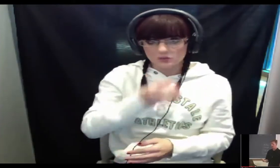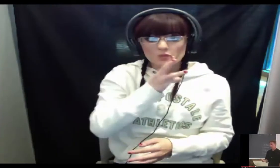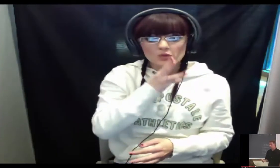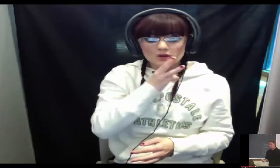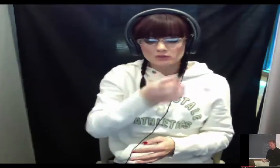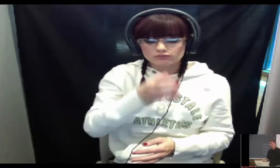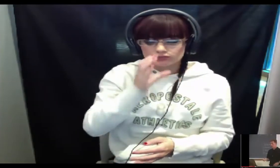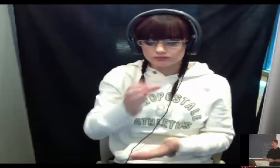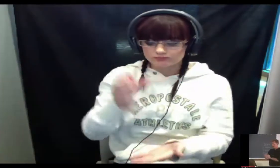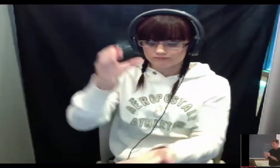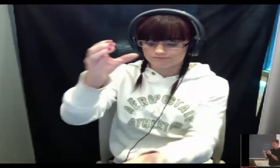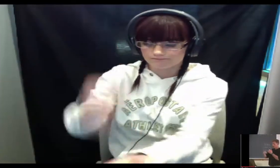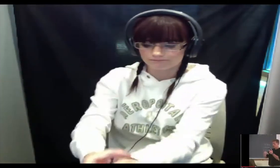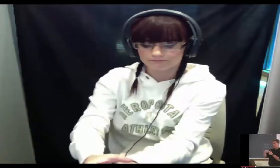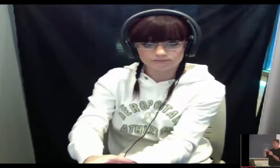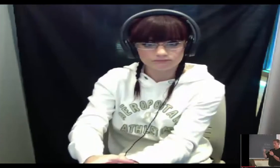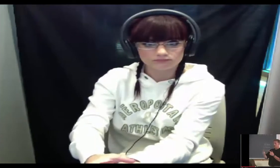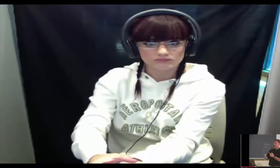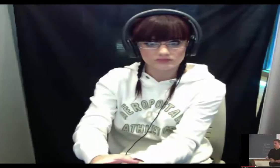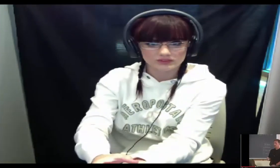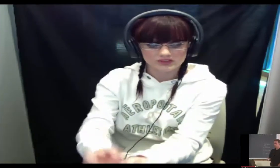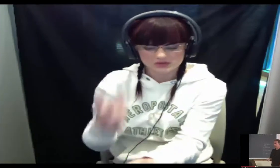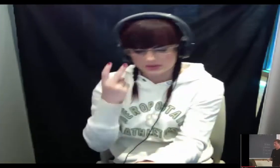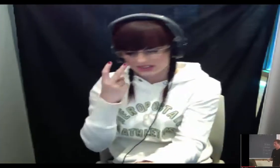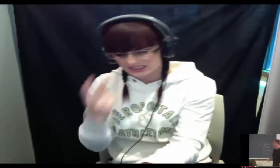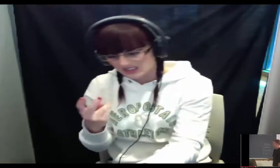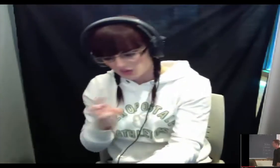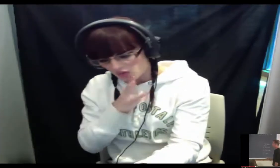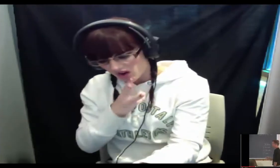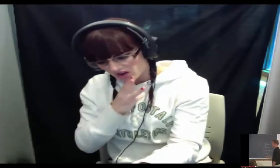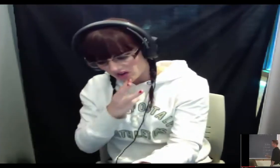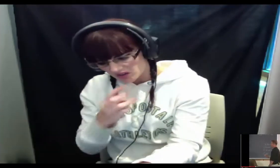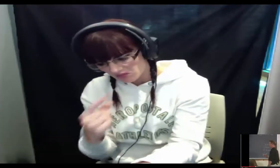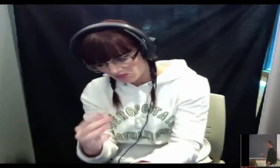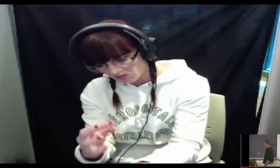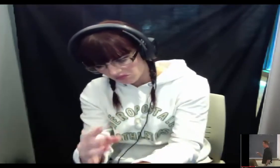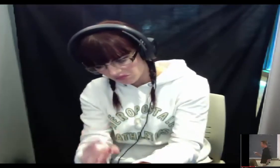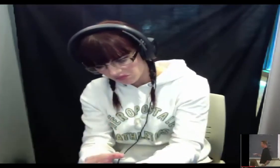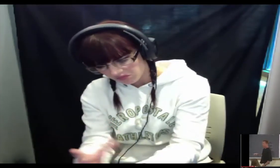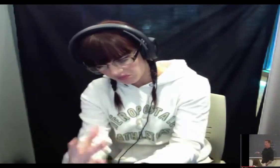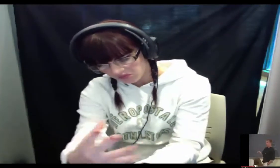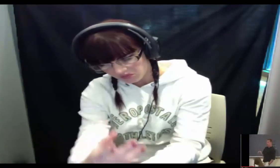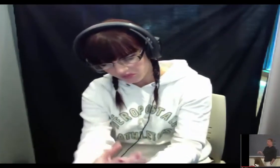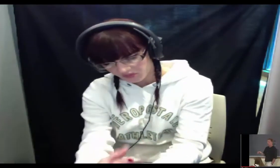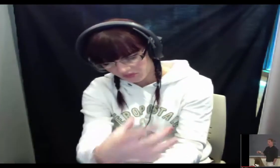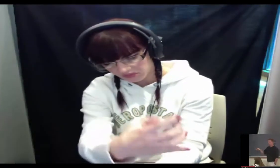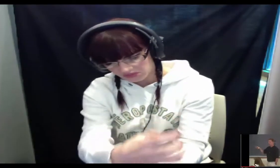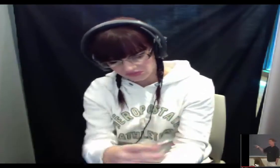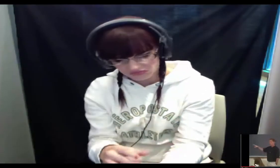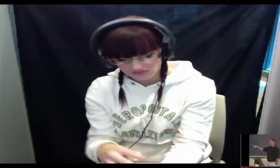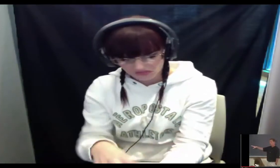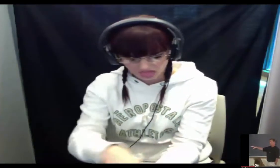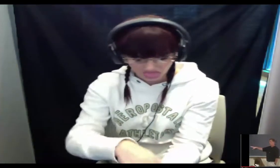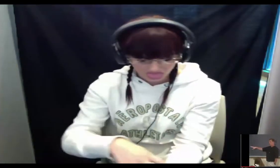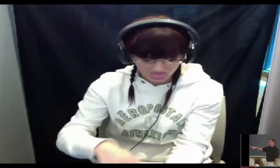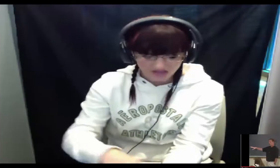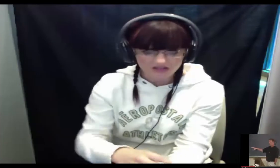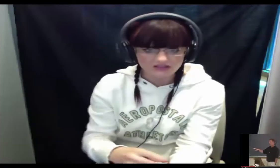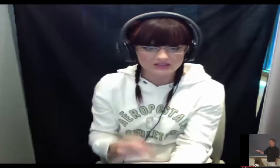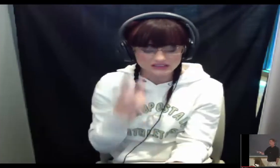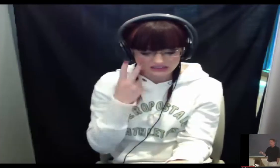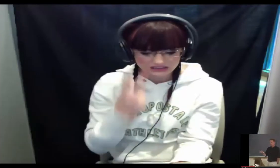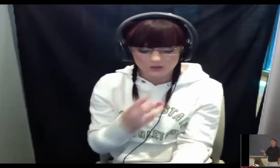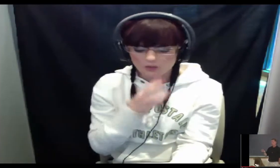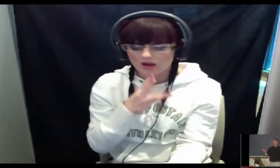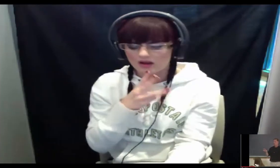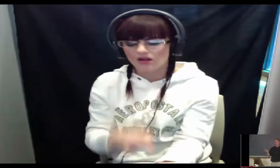back, and then there is moisture all around the outside of it. I did this, we'll do it here in just a little bit. One time I was talking about